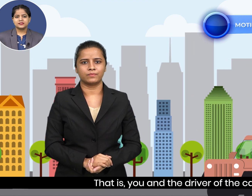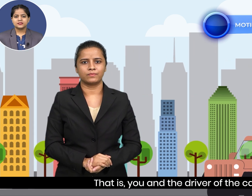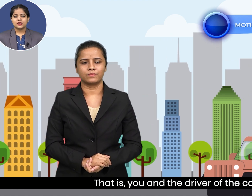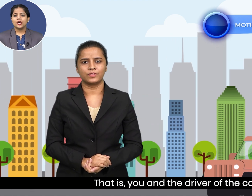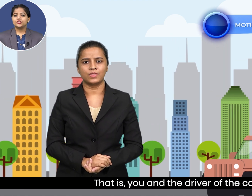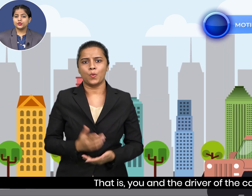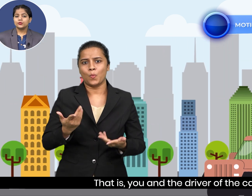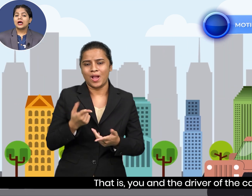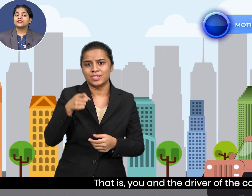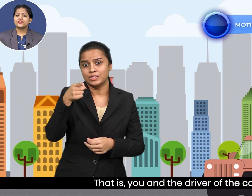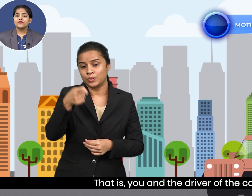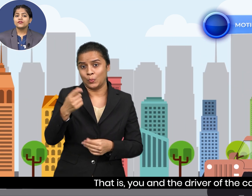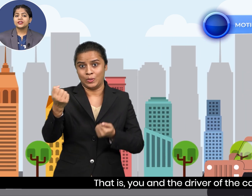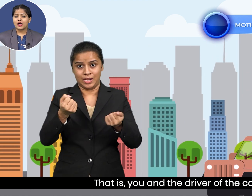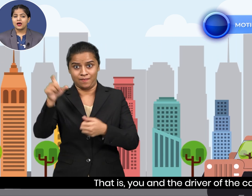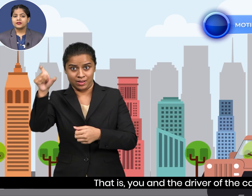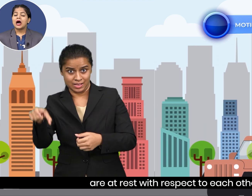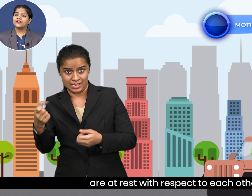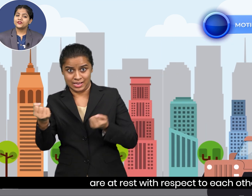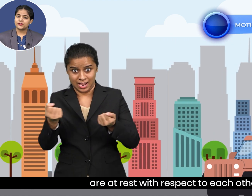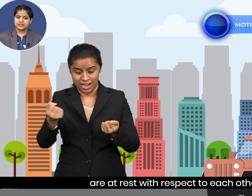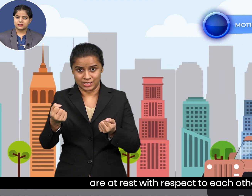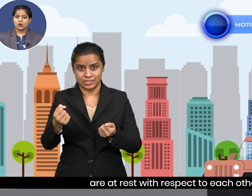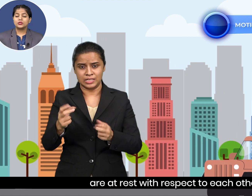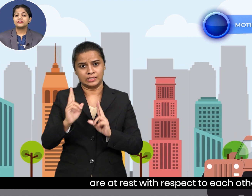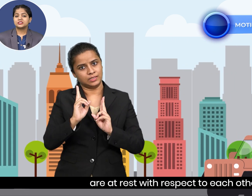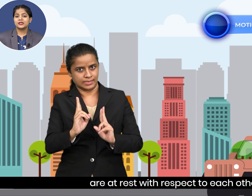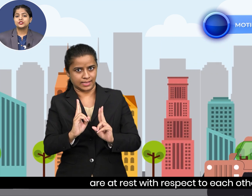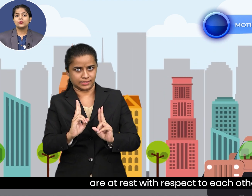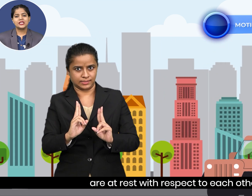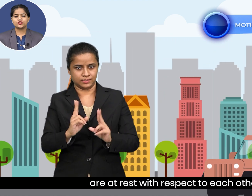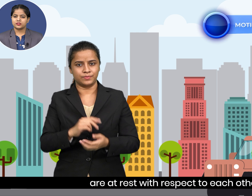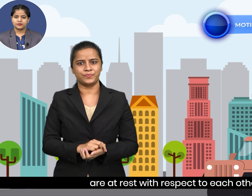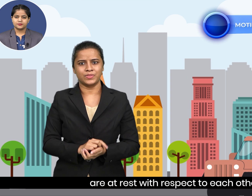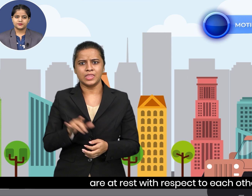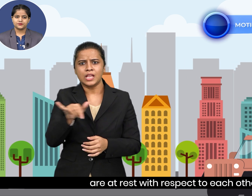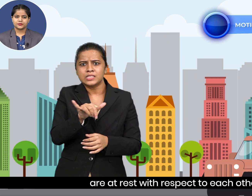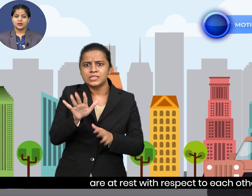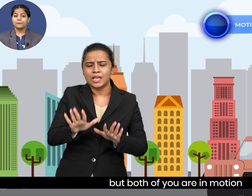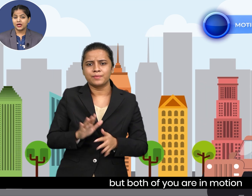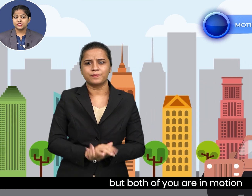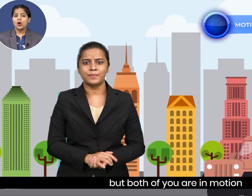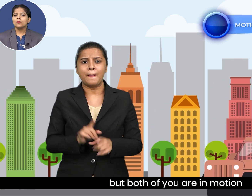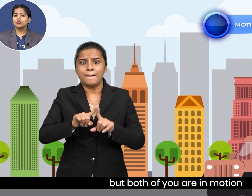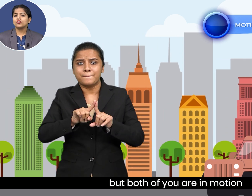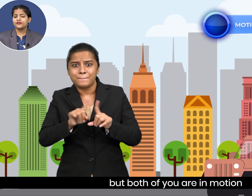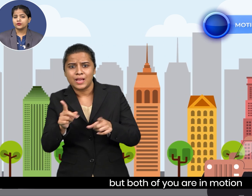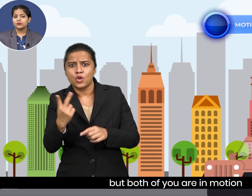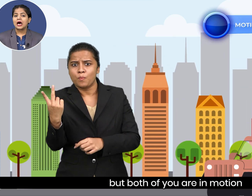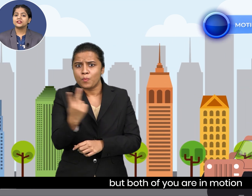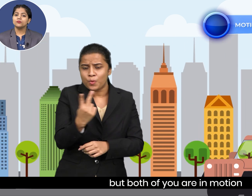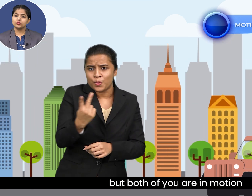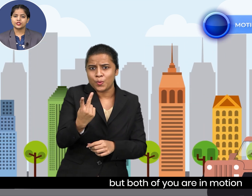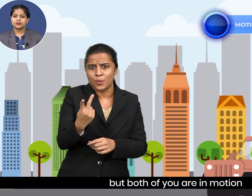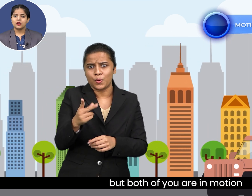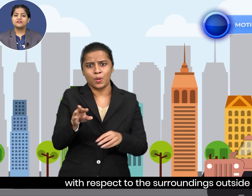That is, you and the driver of the car are at rest with respect to each other. But both of you